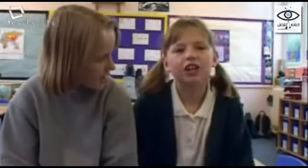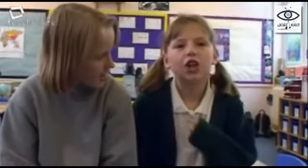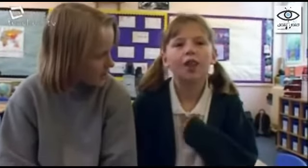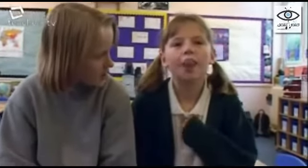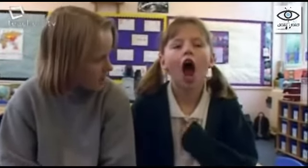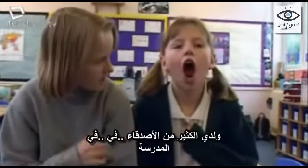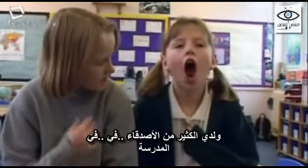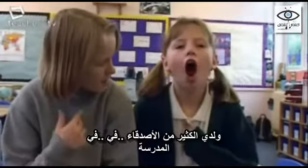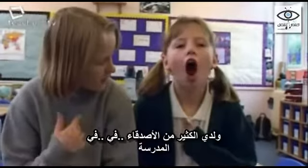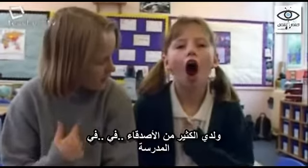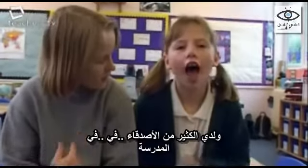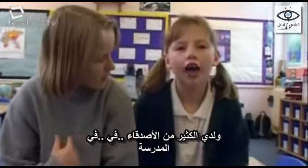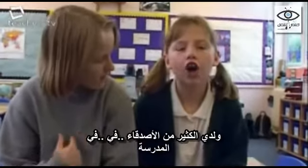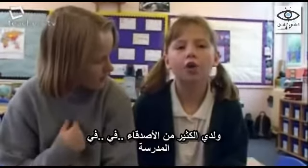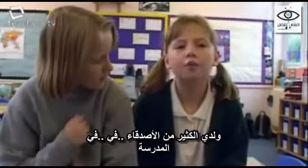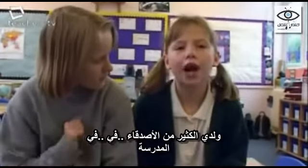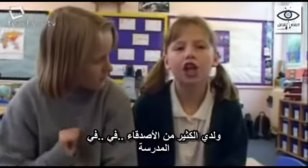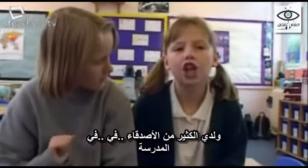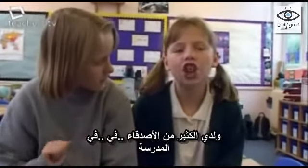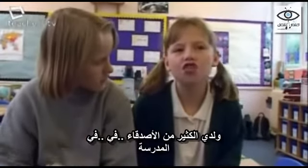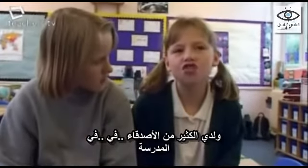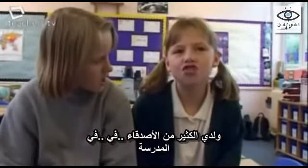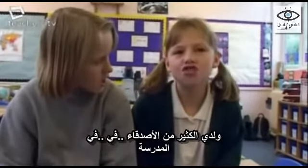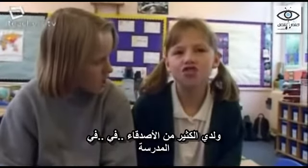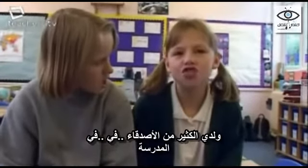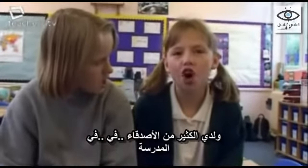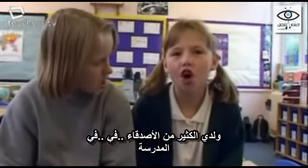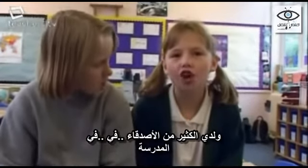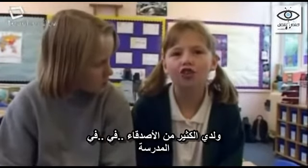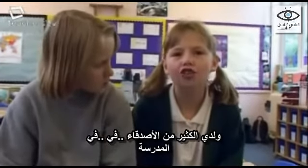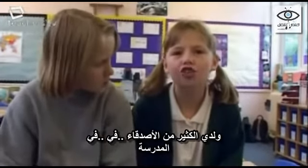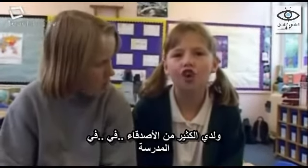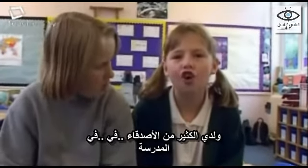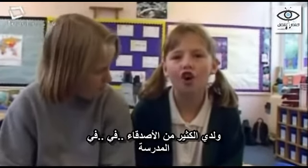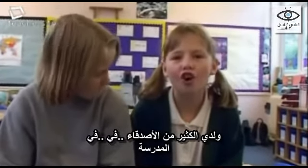and I got that load of